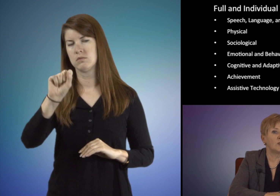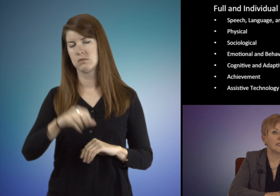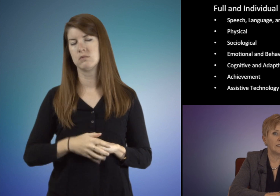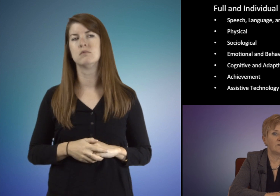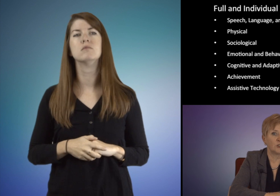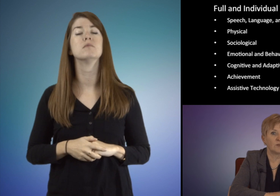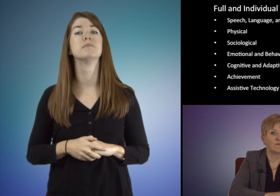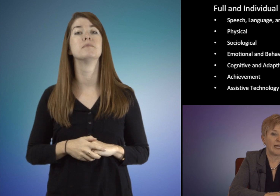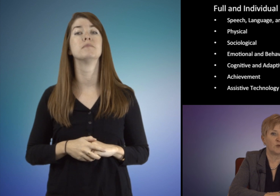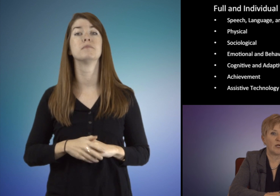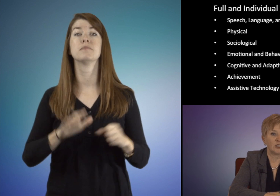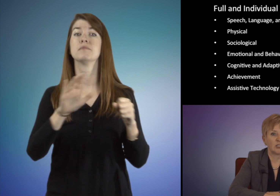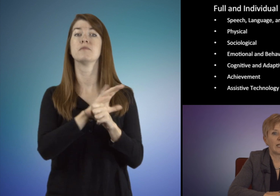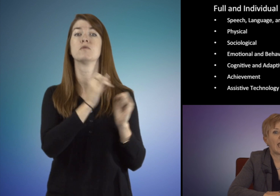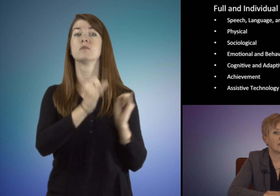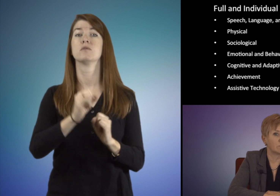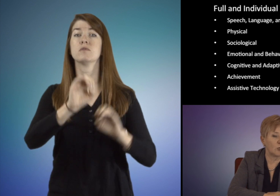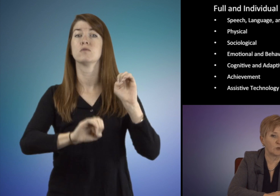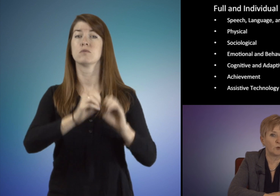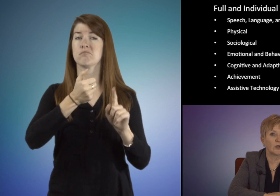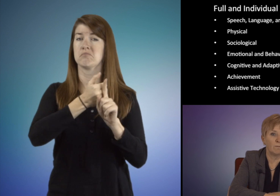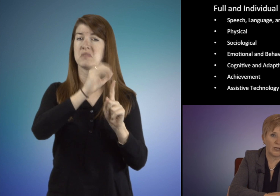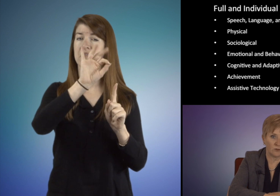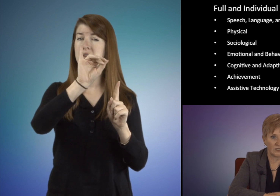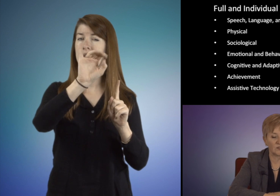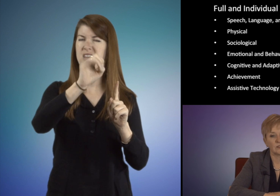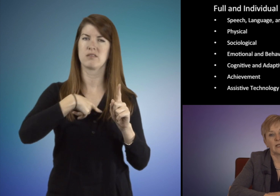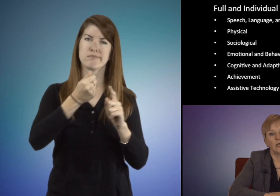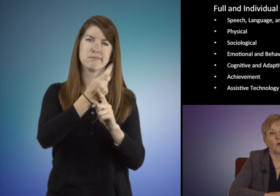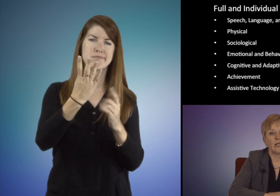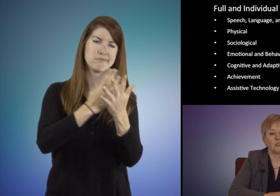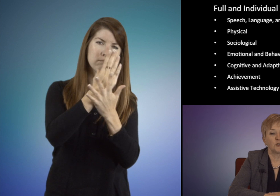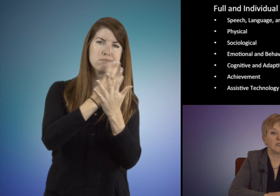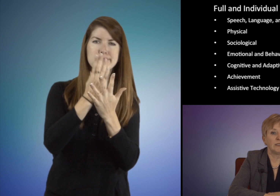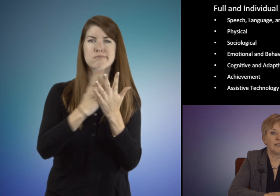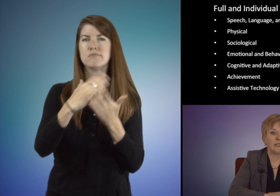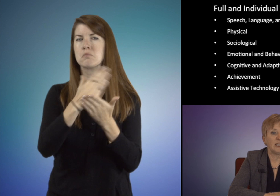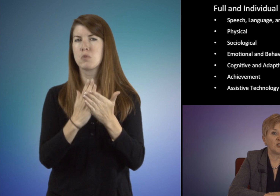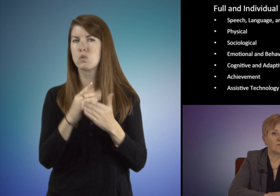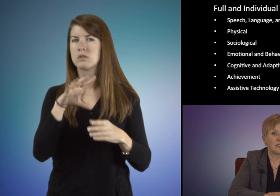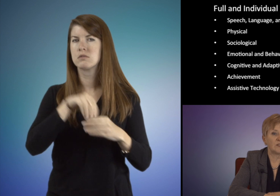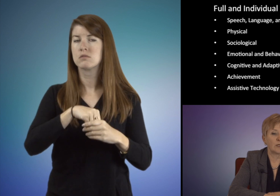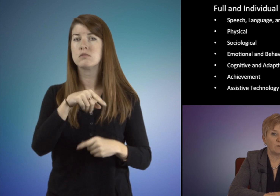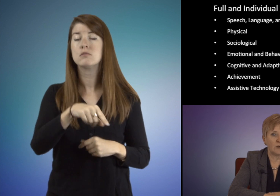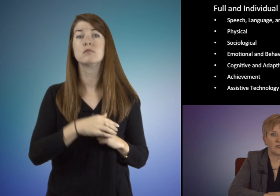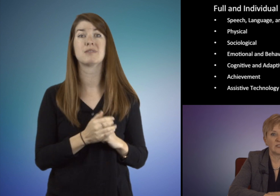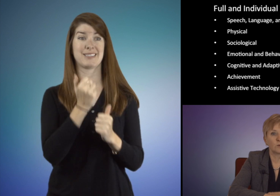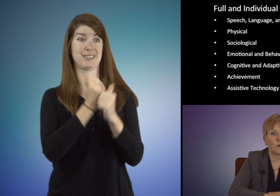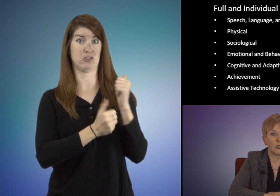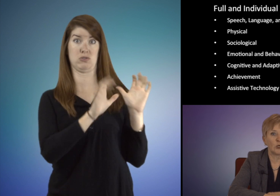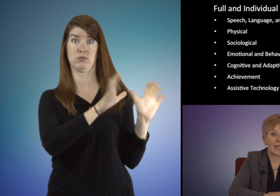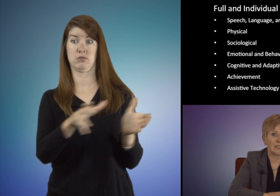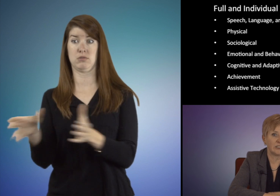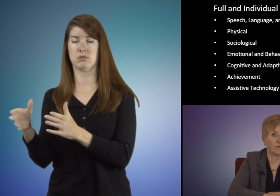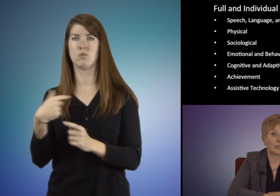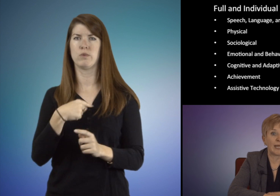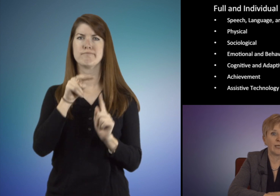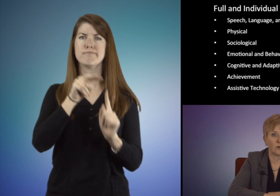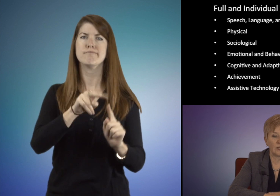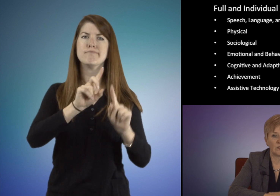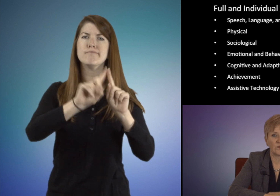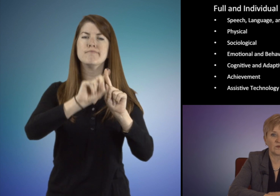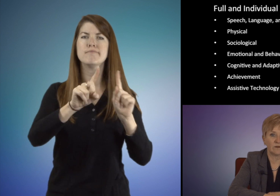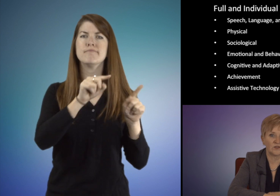The full and individual evaluation has multiple components. In each of these components, we look at